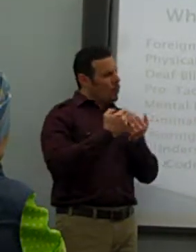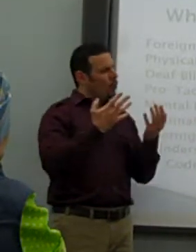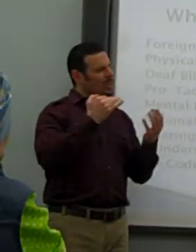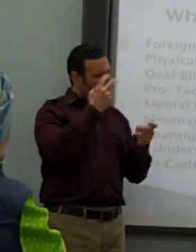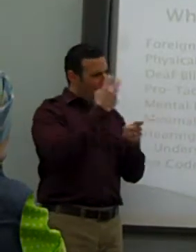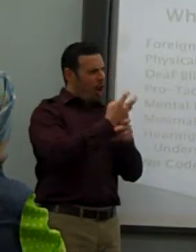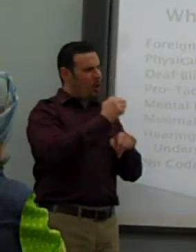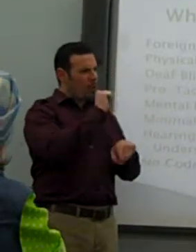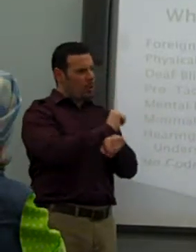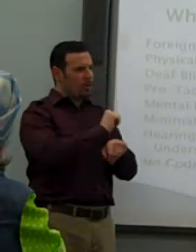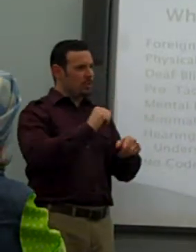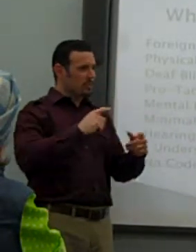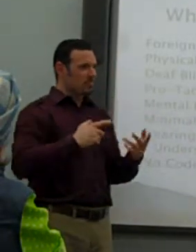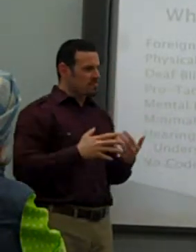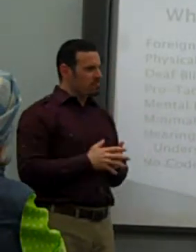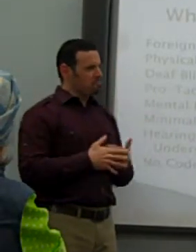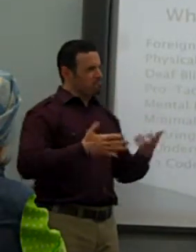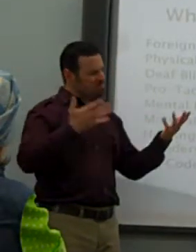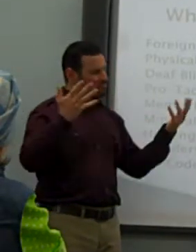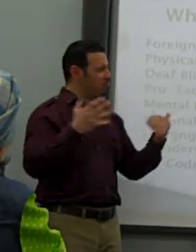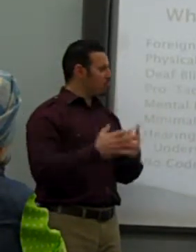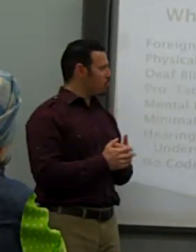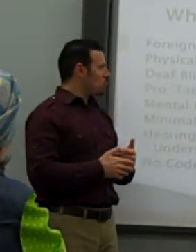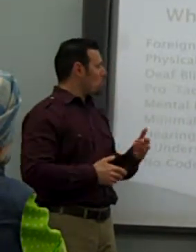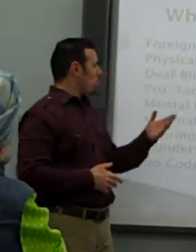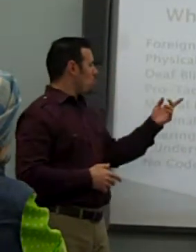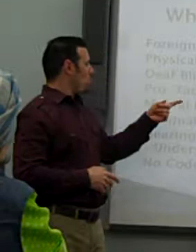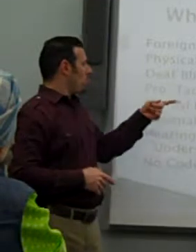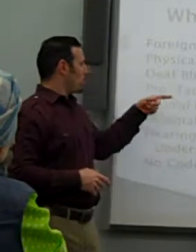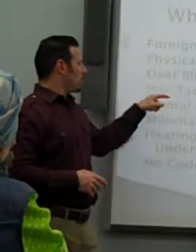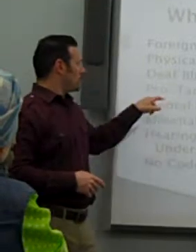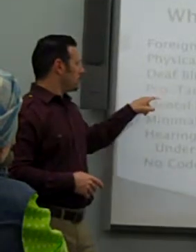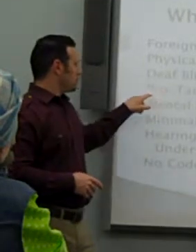sign language. It's really tough to work with that.